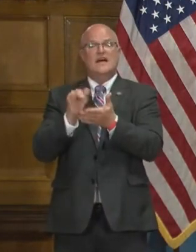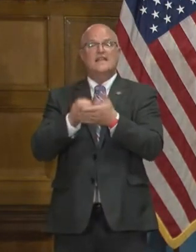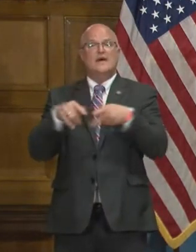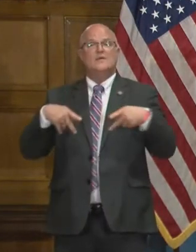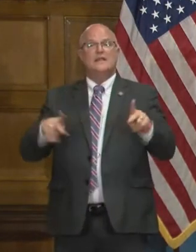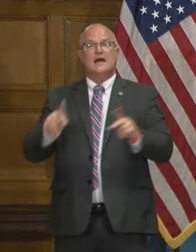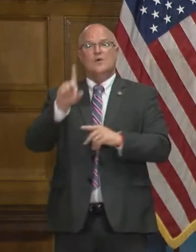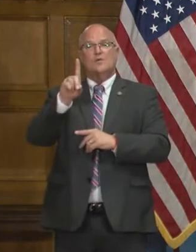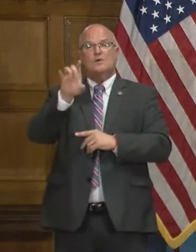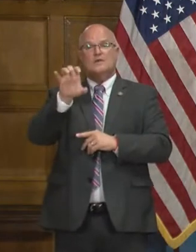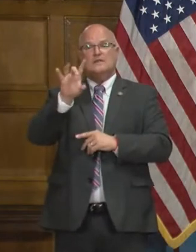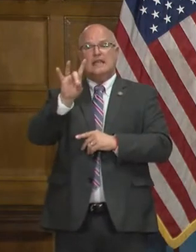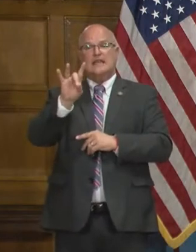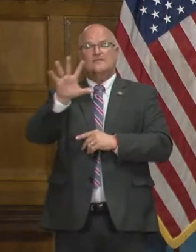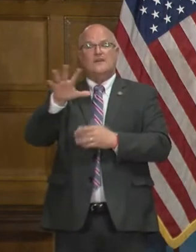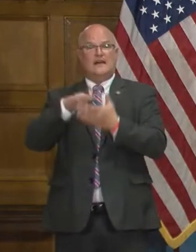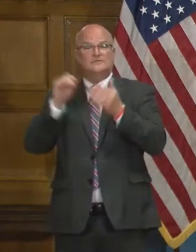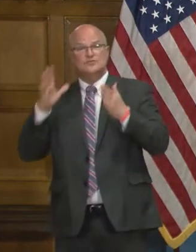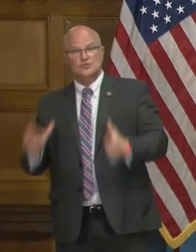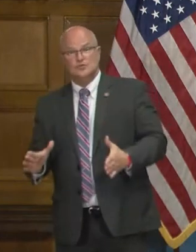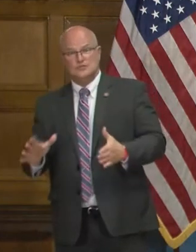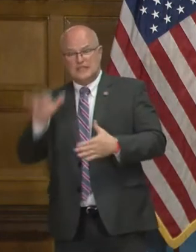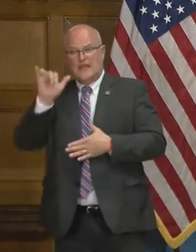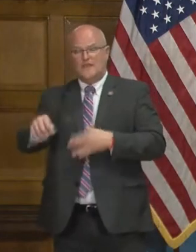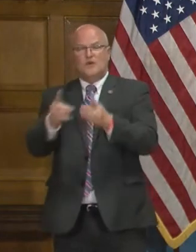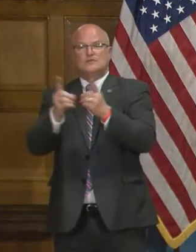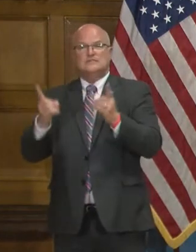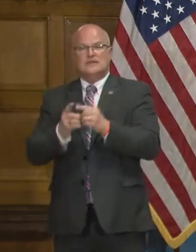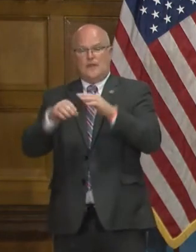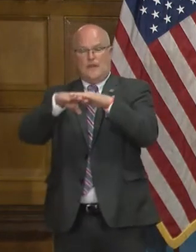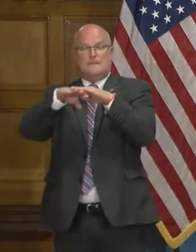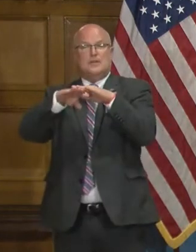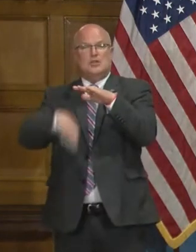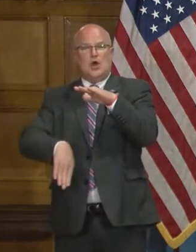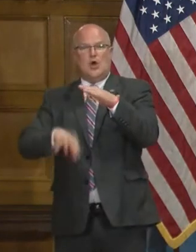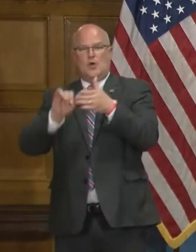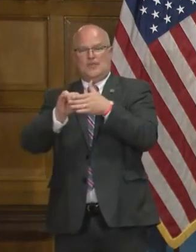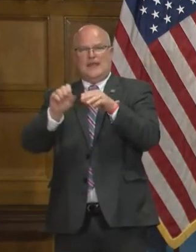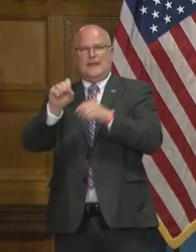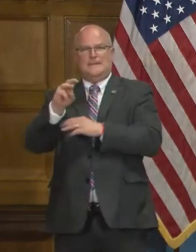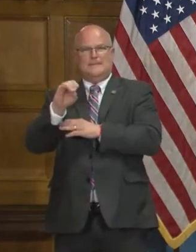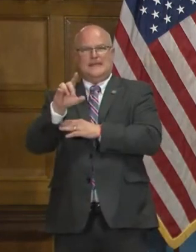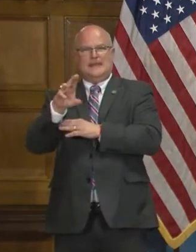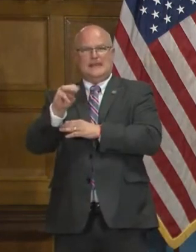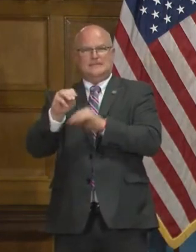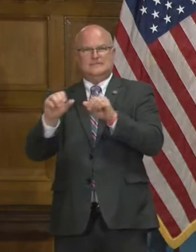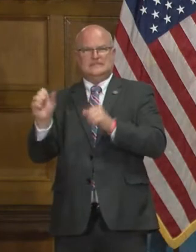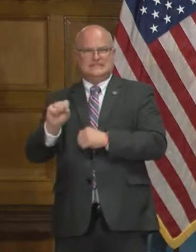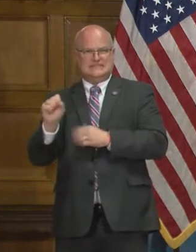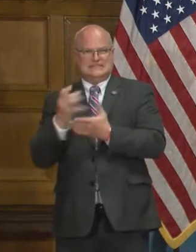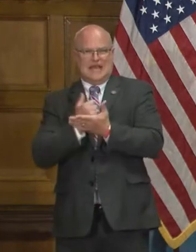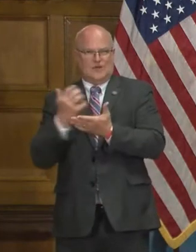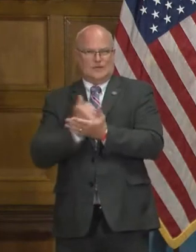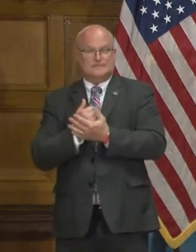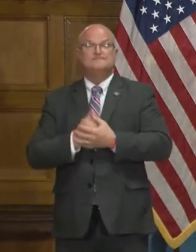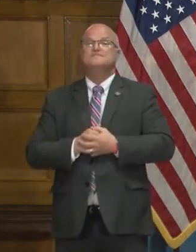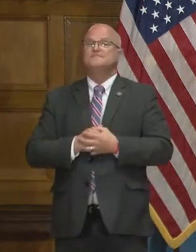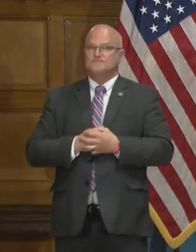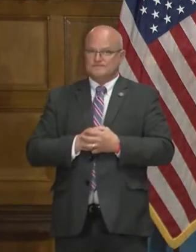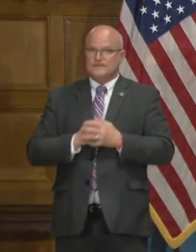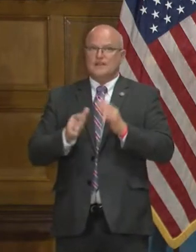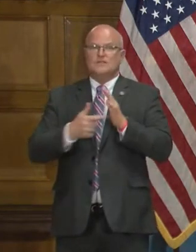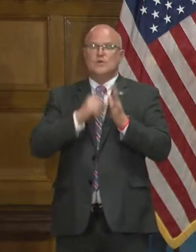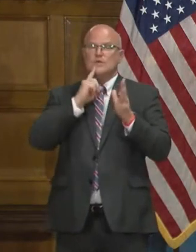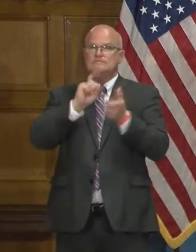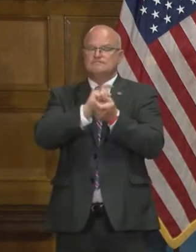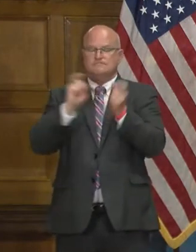allow $185 per student in those districts that are below that median salary. This is a